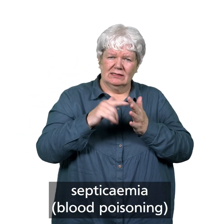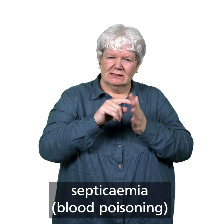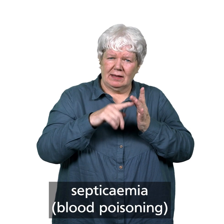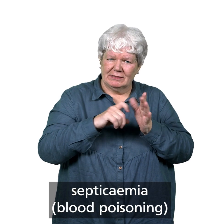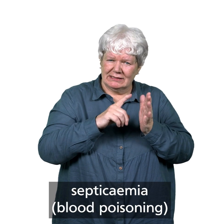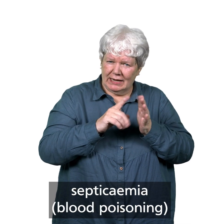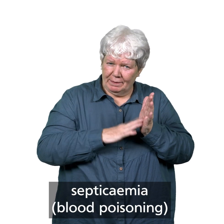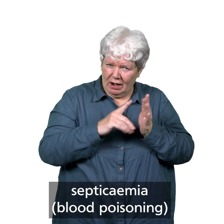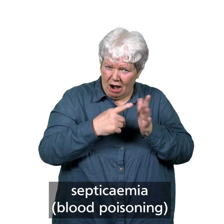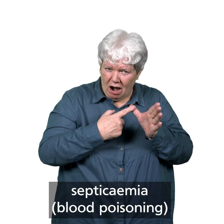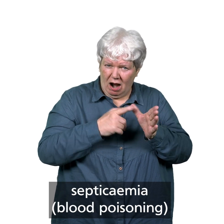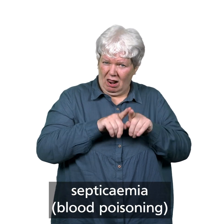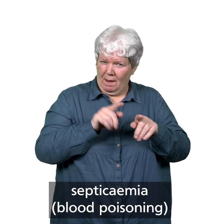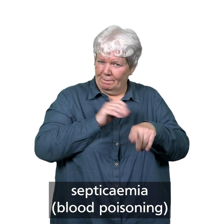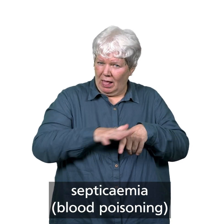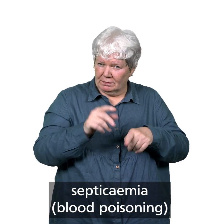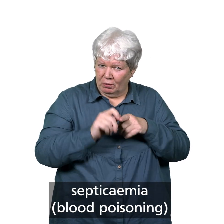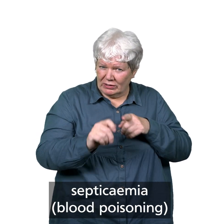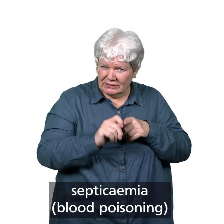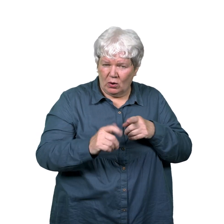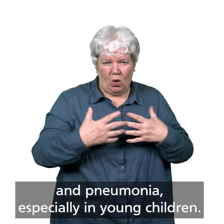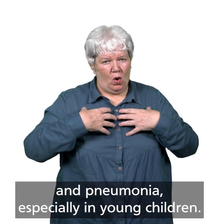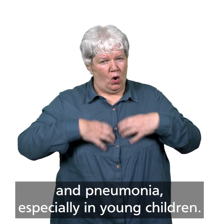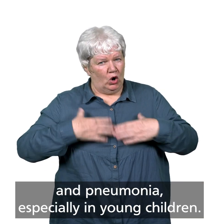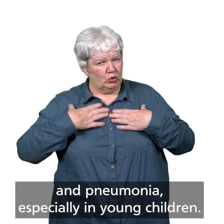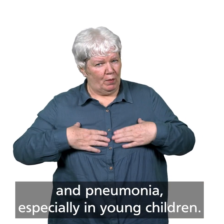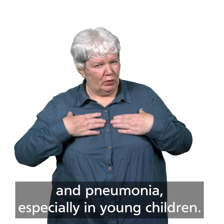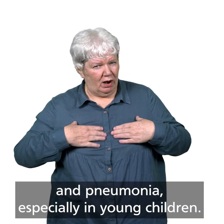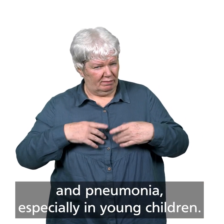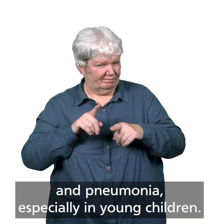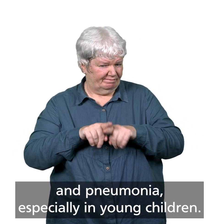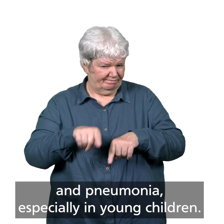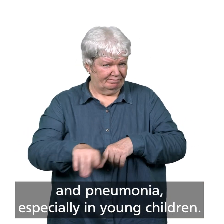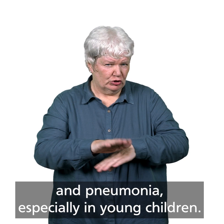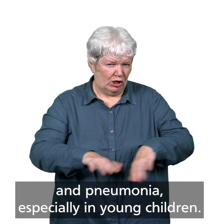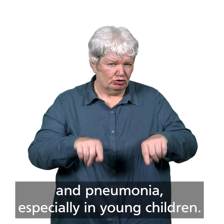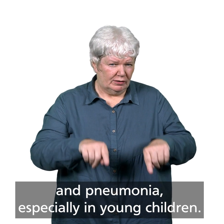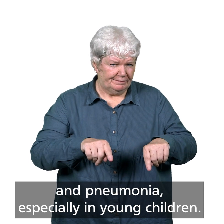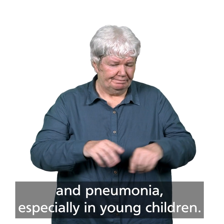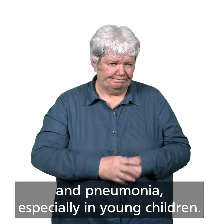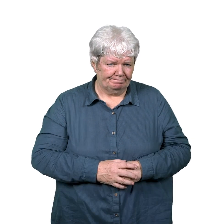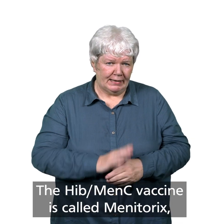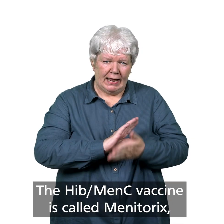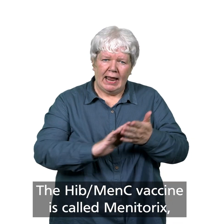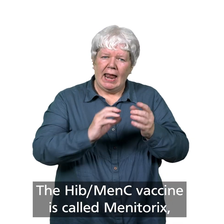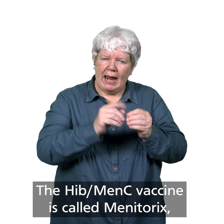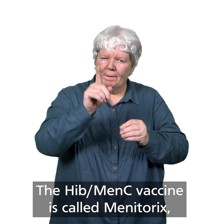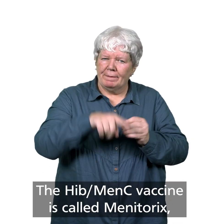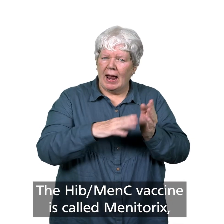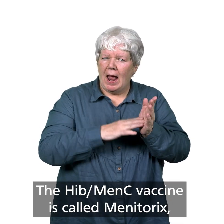septicemia, blood poisoning, and pneumonia, especially in young children. The Hib